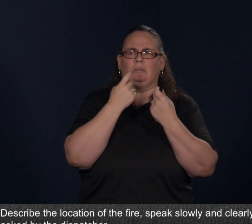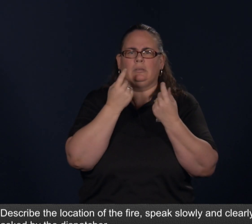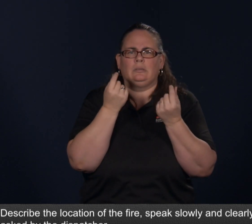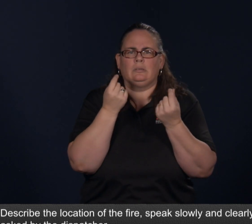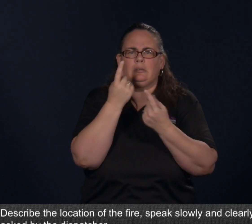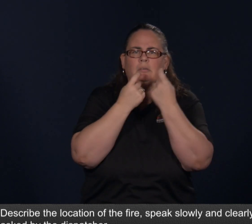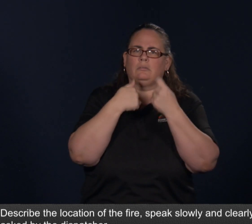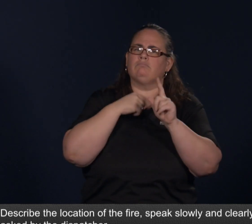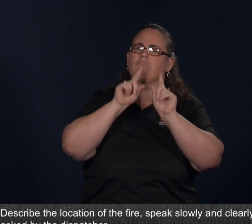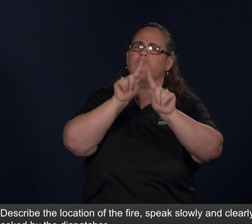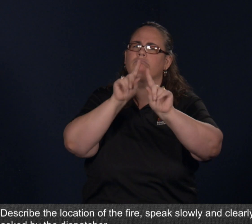dispatcher.